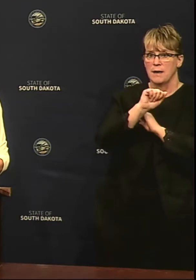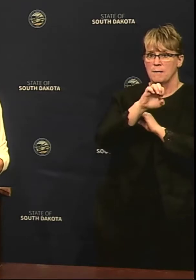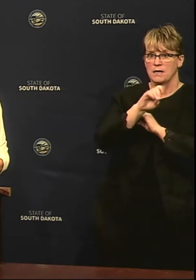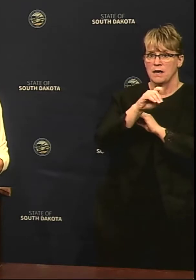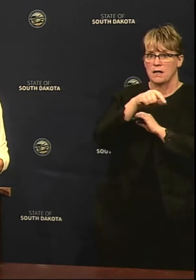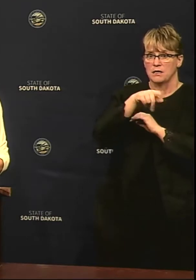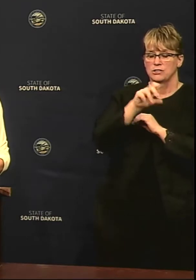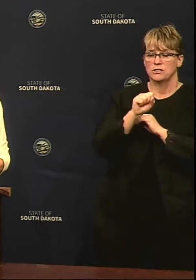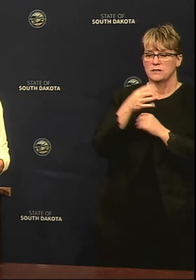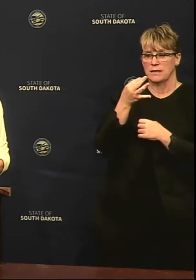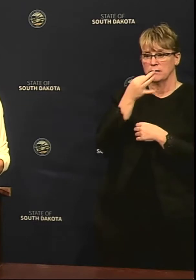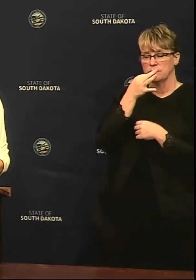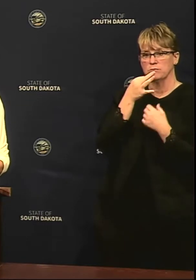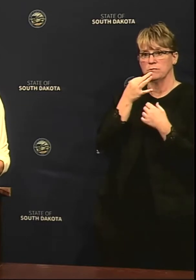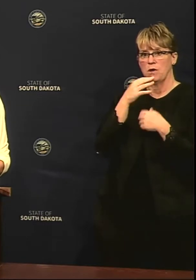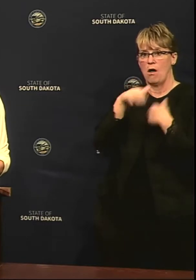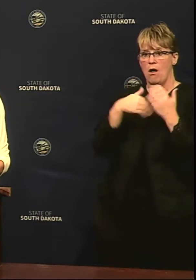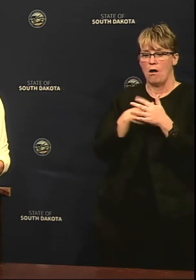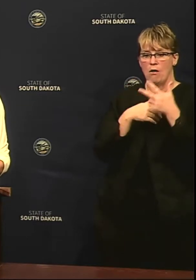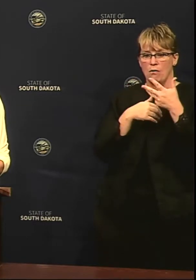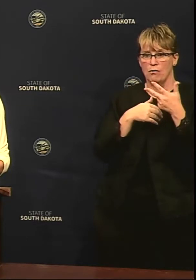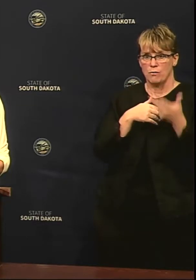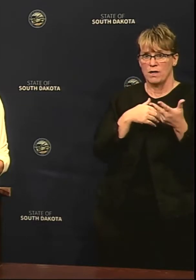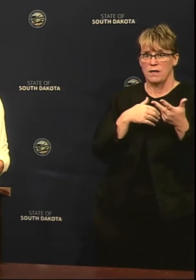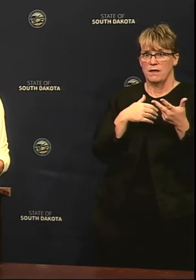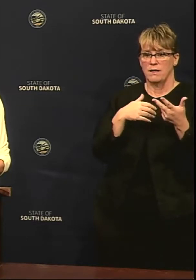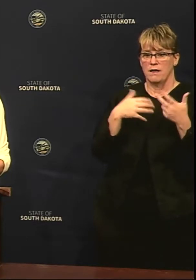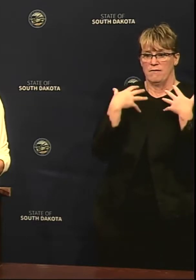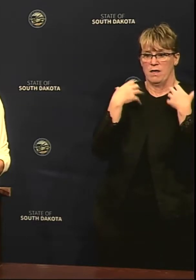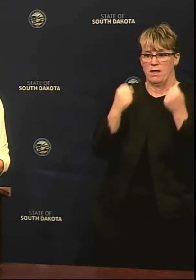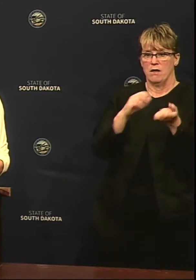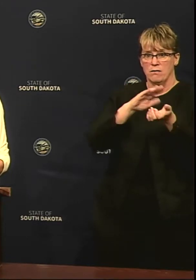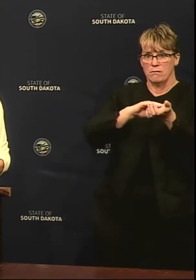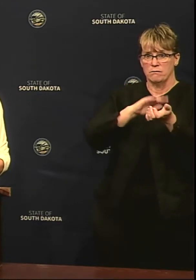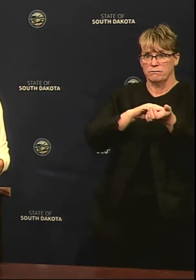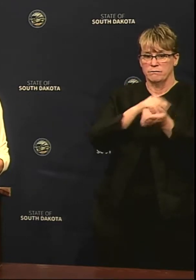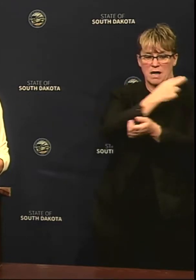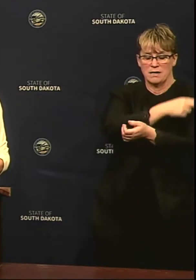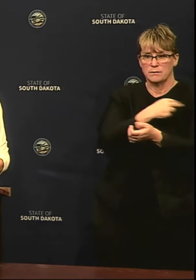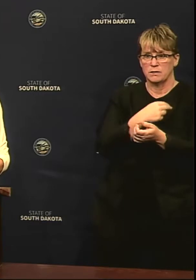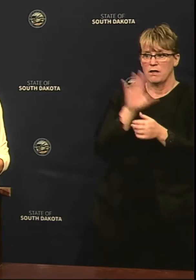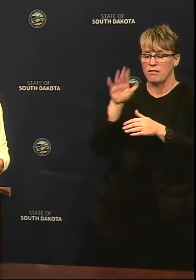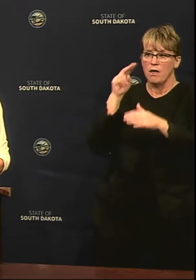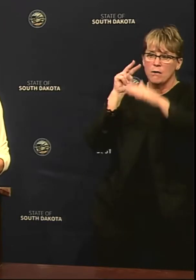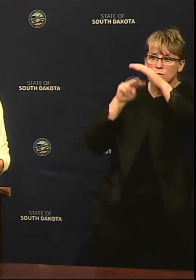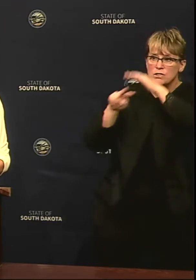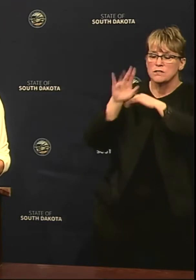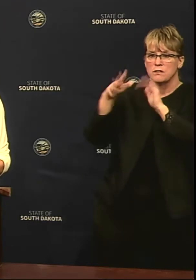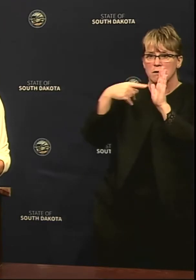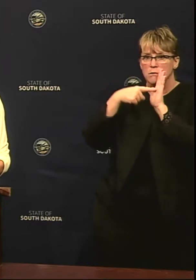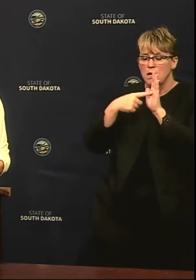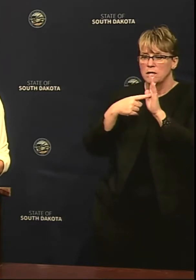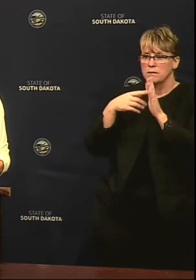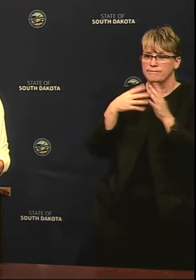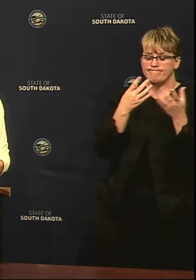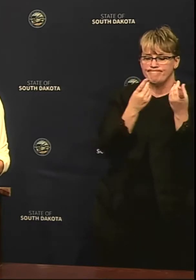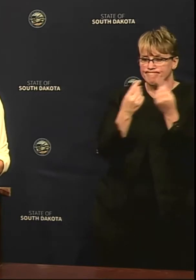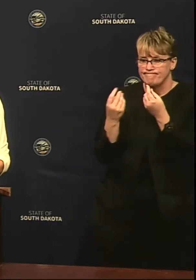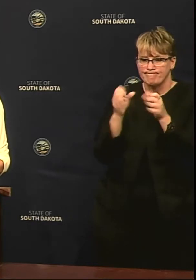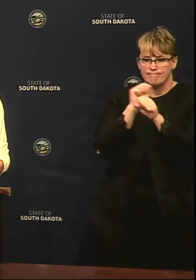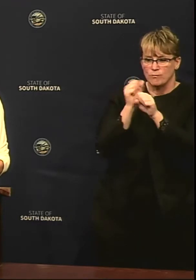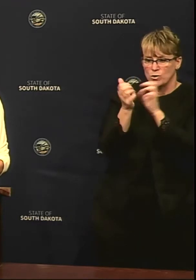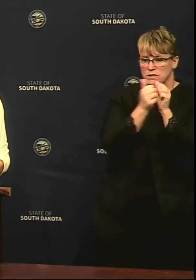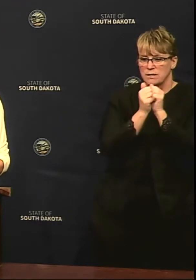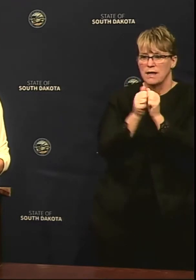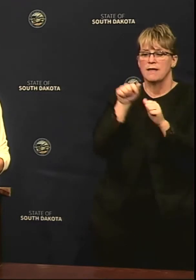in the Department of Health. All three of our healthcare systems did their own modeling and projections and came to this conclusion